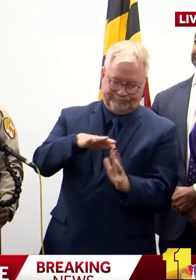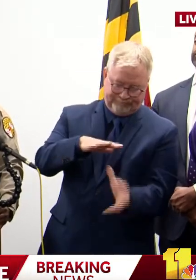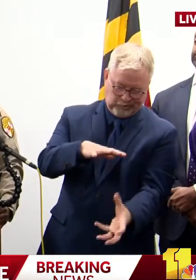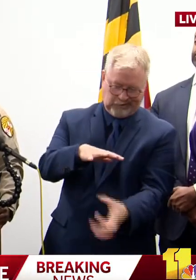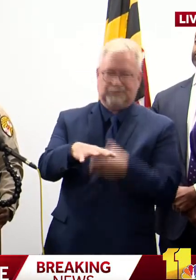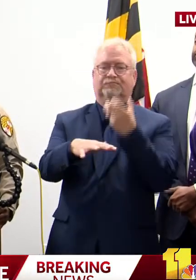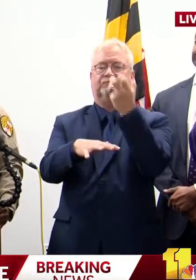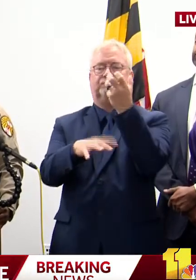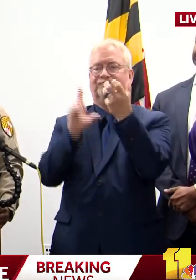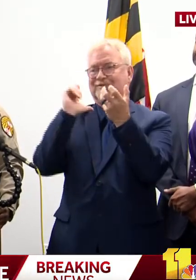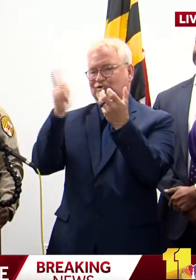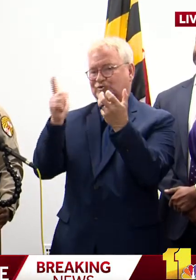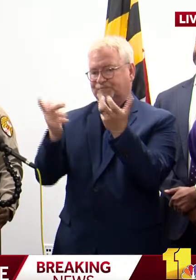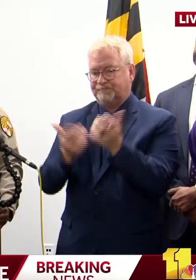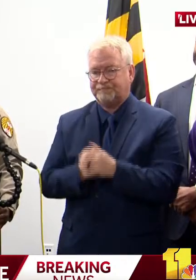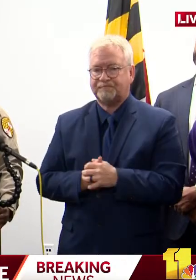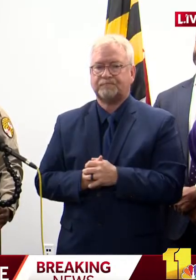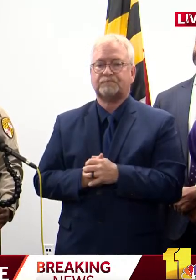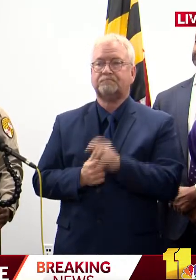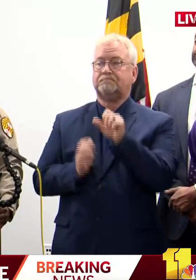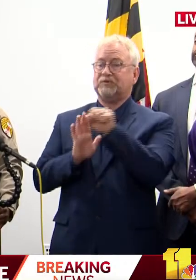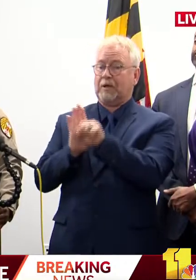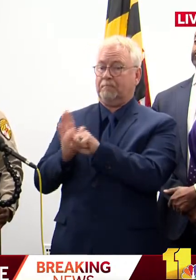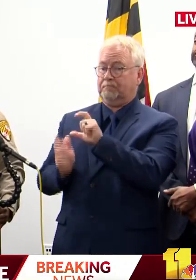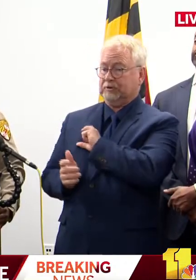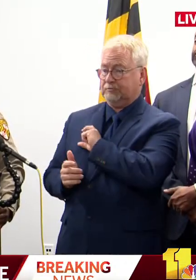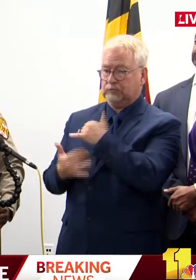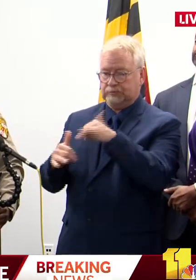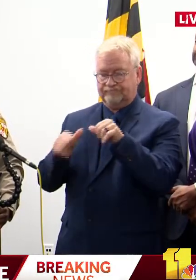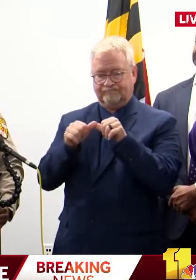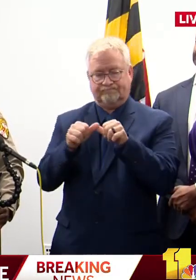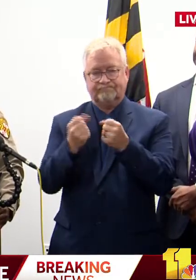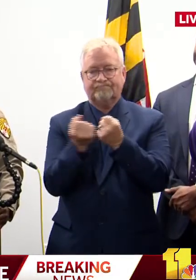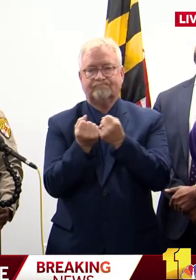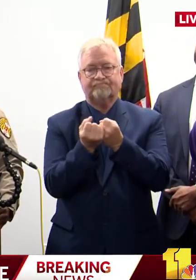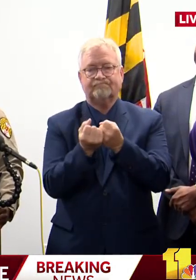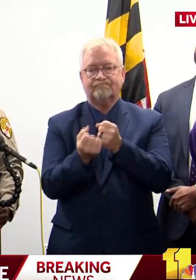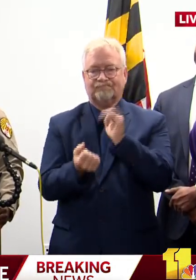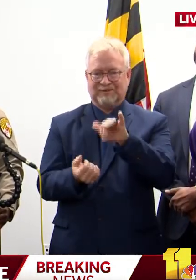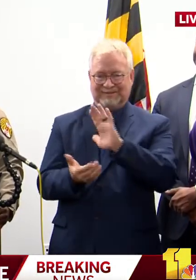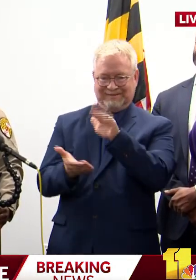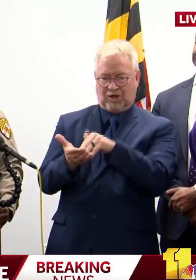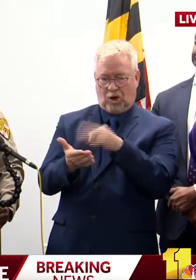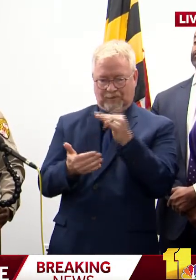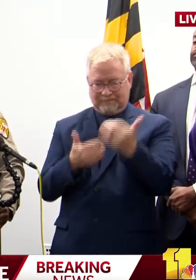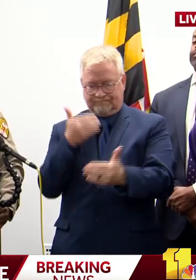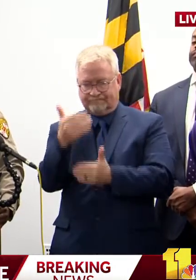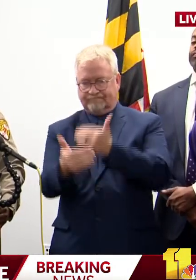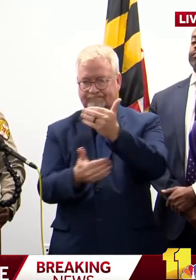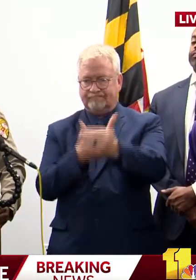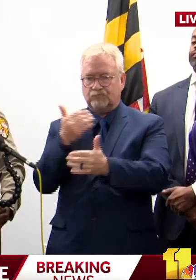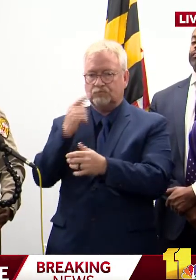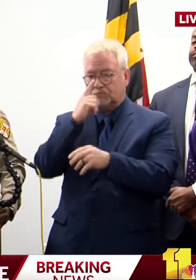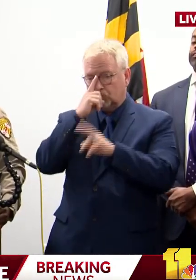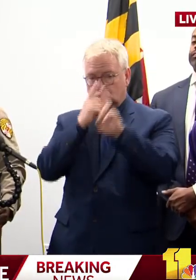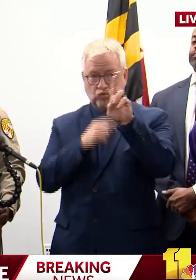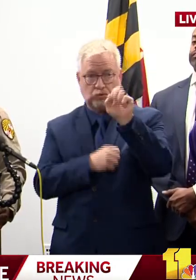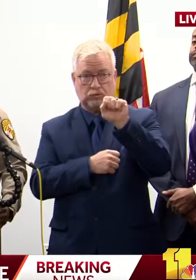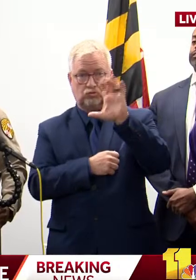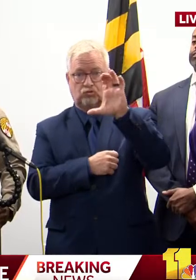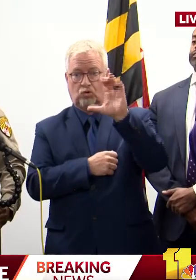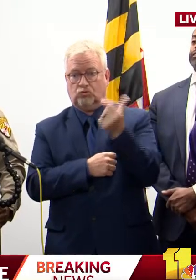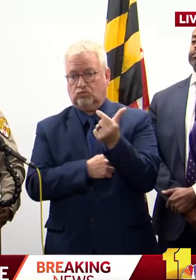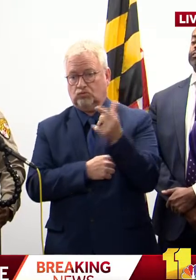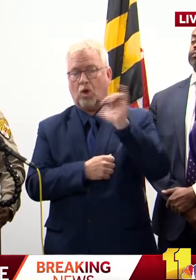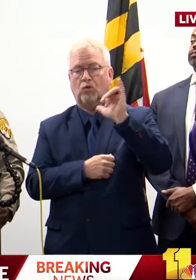the Unified Command as the salvage assessment phase takes place, and the U.S. Coast Guard will brief you